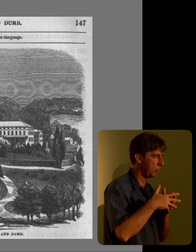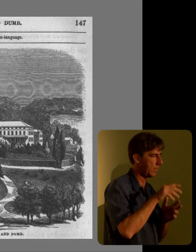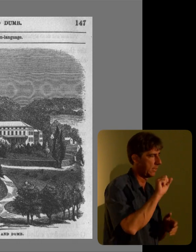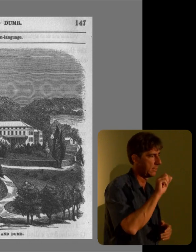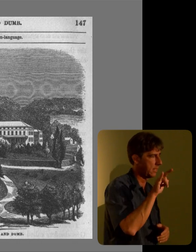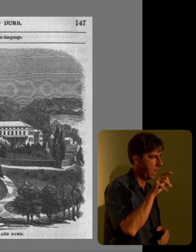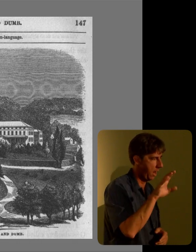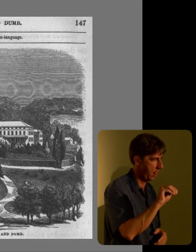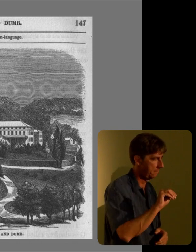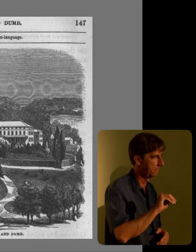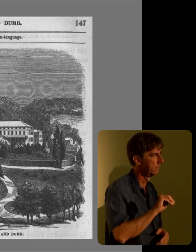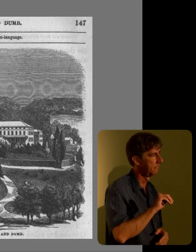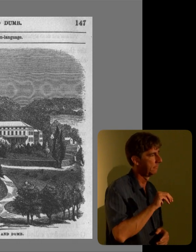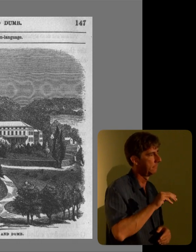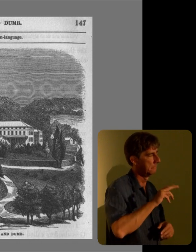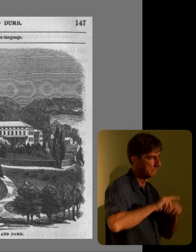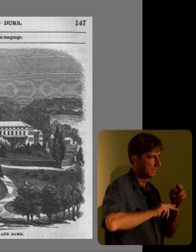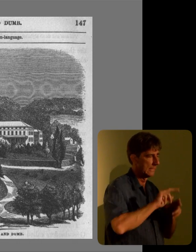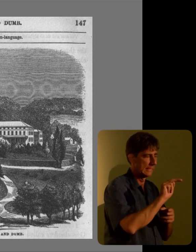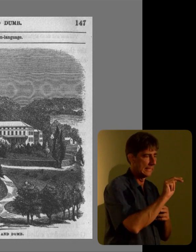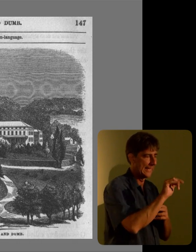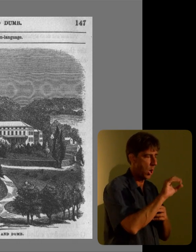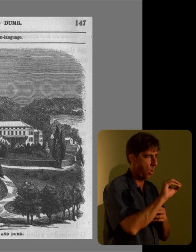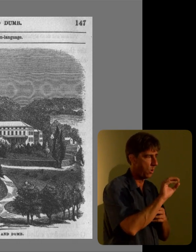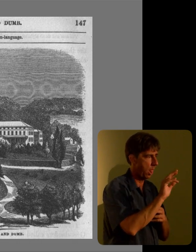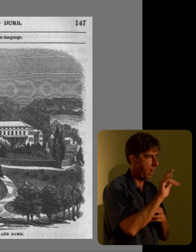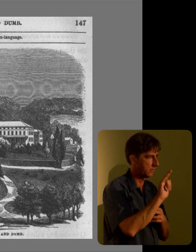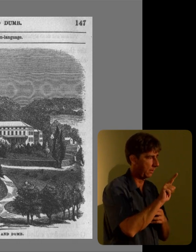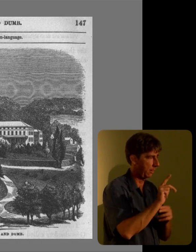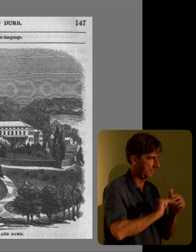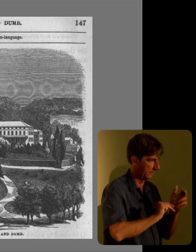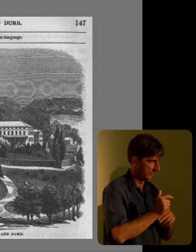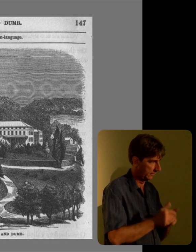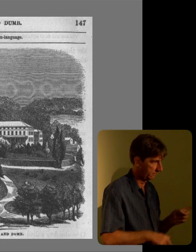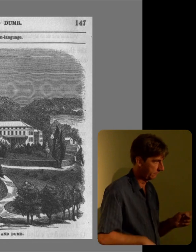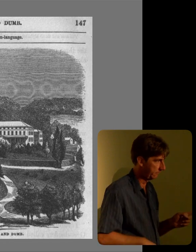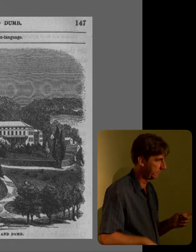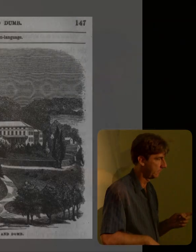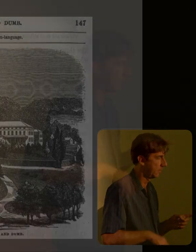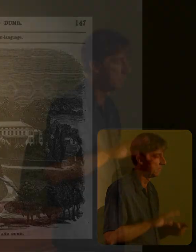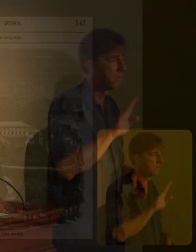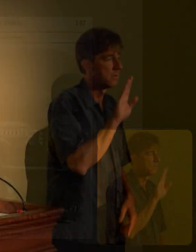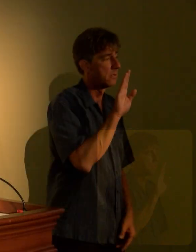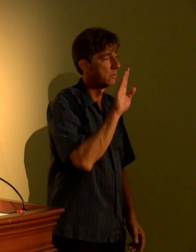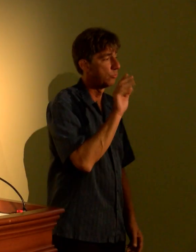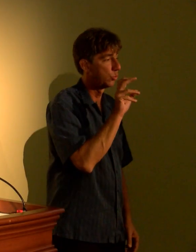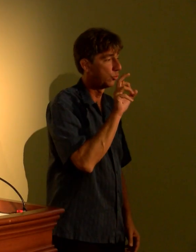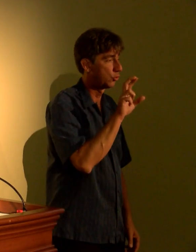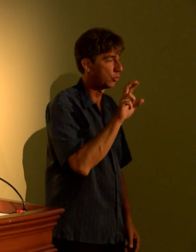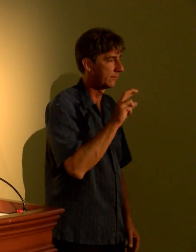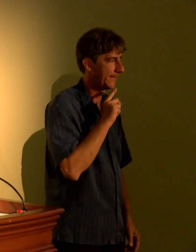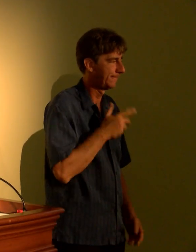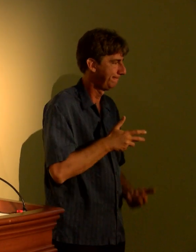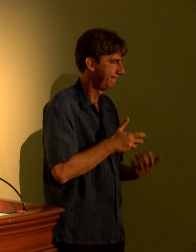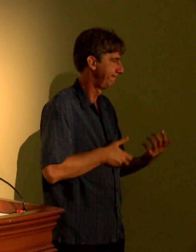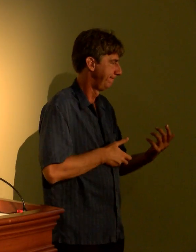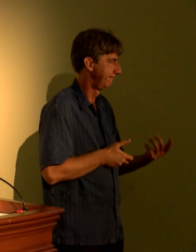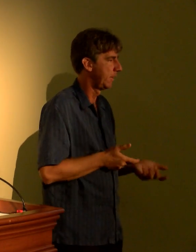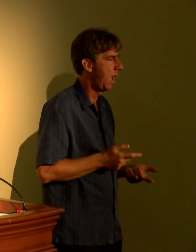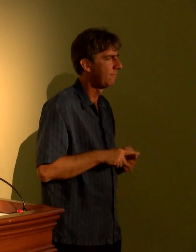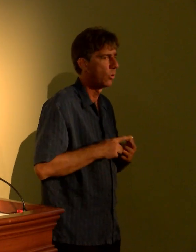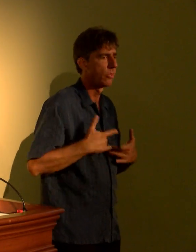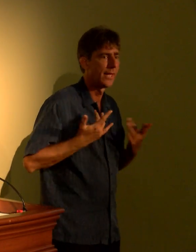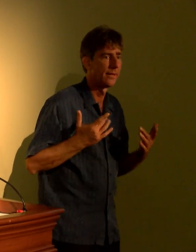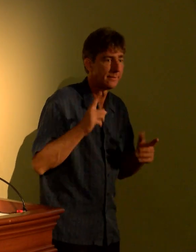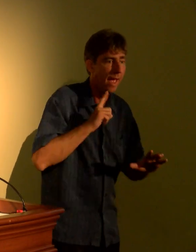larger neoclassical building. But Brewster was a little bit out of place here. I mean, it must have been a thrilling experience, but he